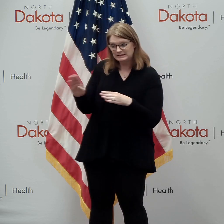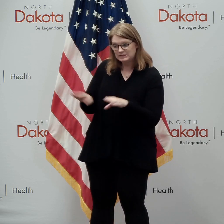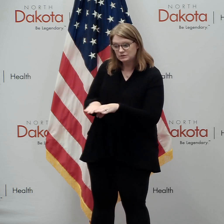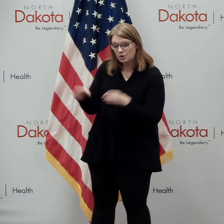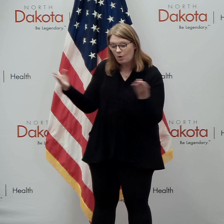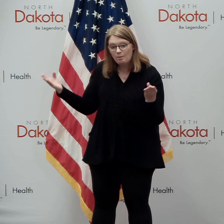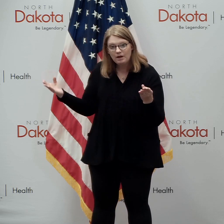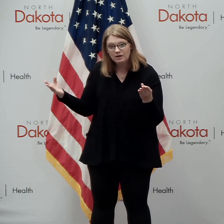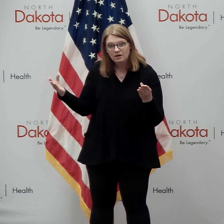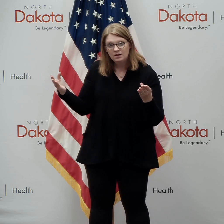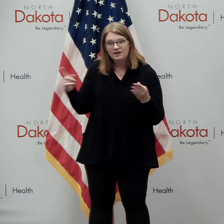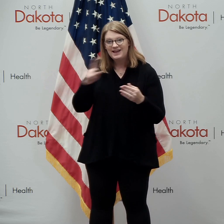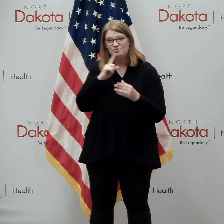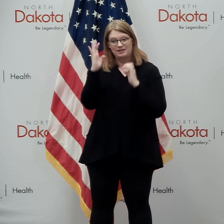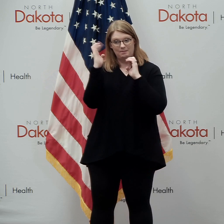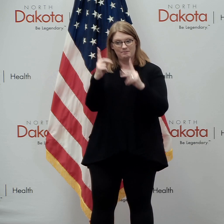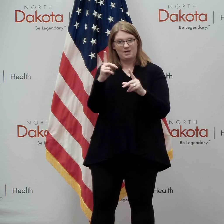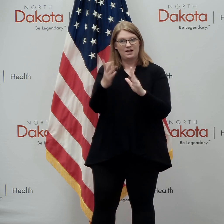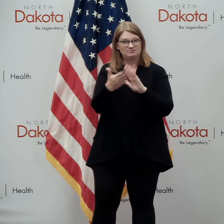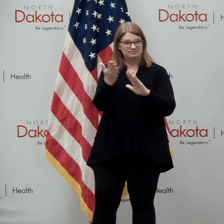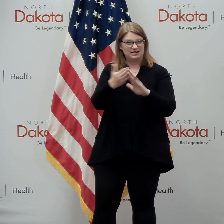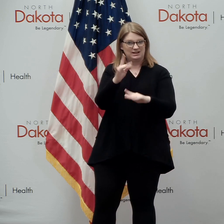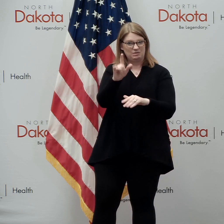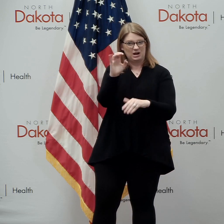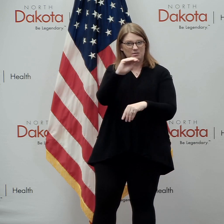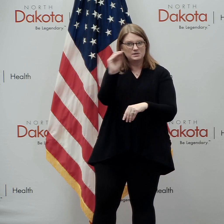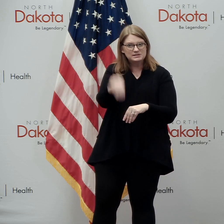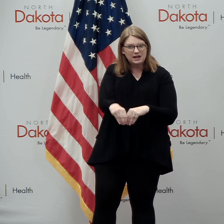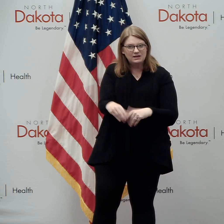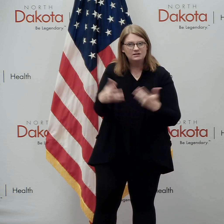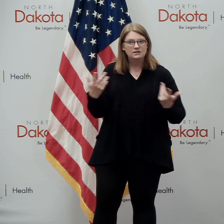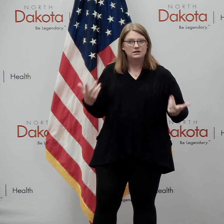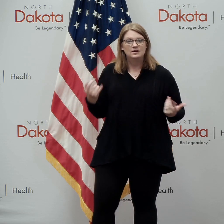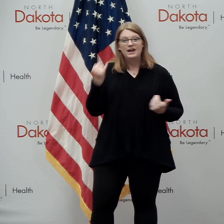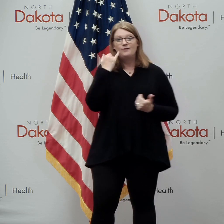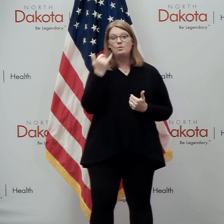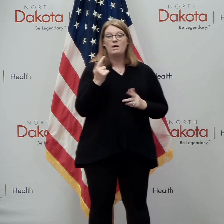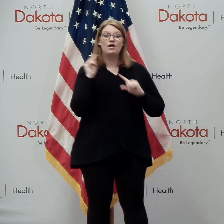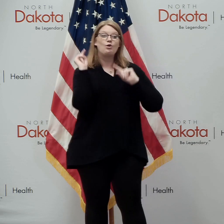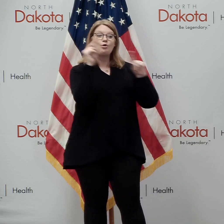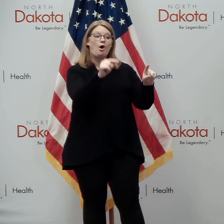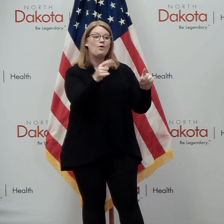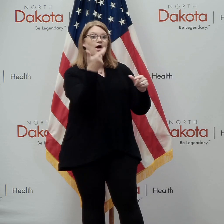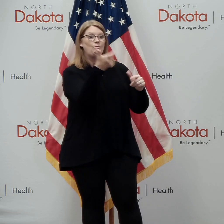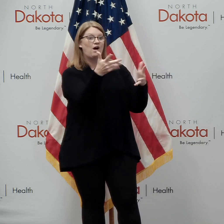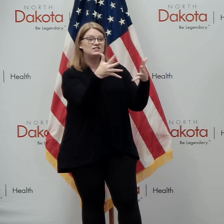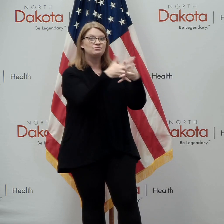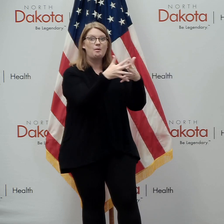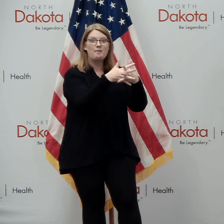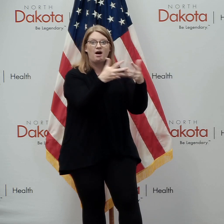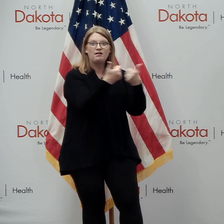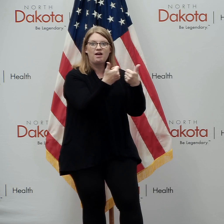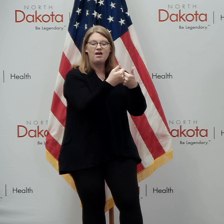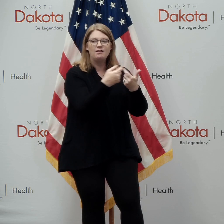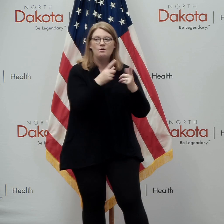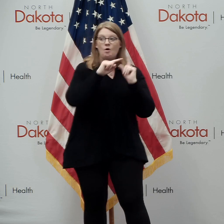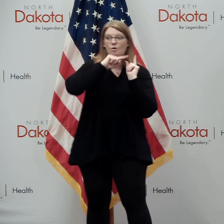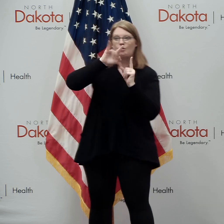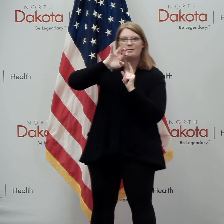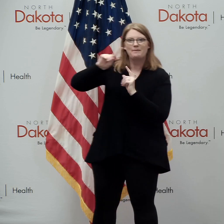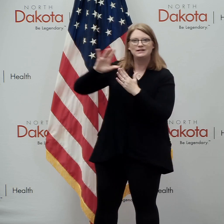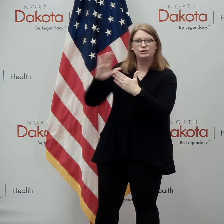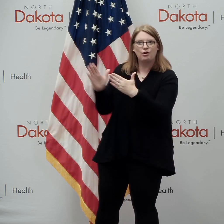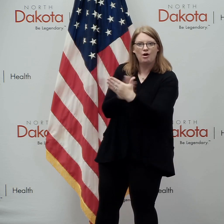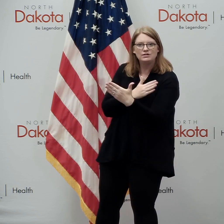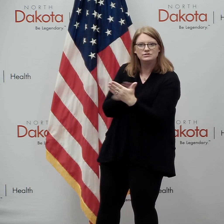them back to operating at 100%, if we want to get back to watching sports live, if we want to get back to going to concerts,